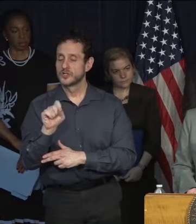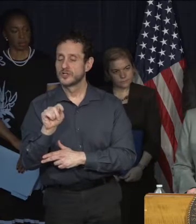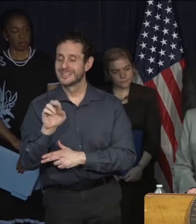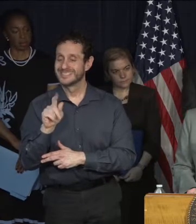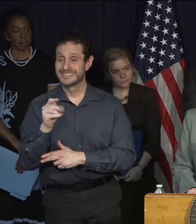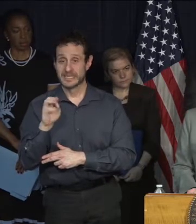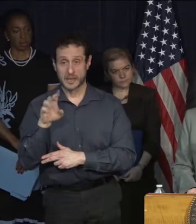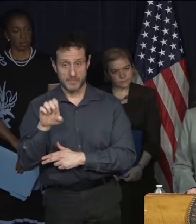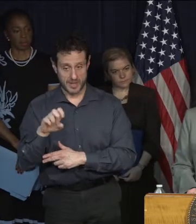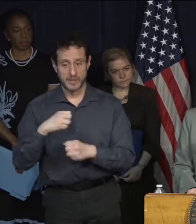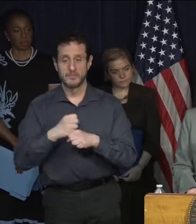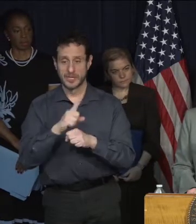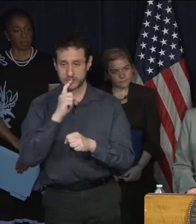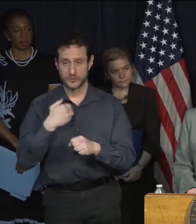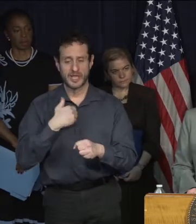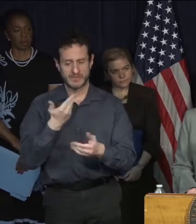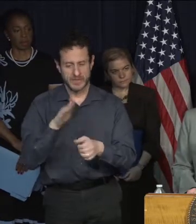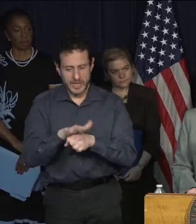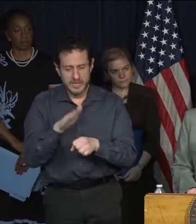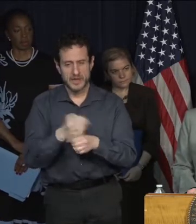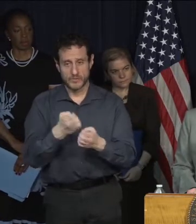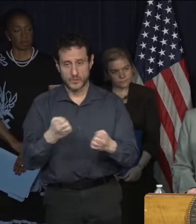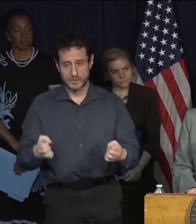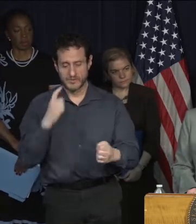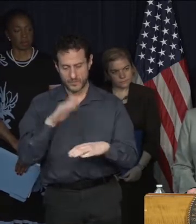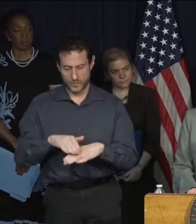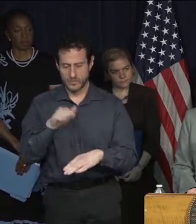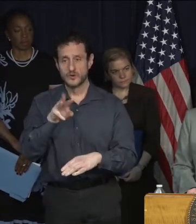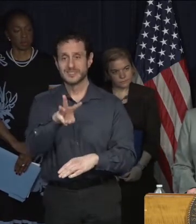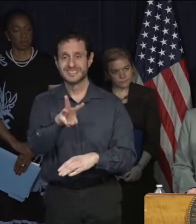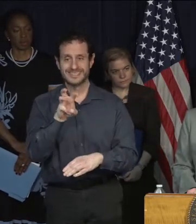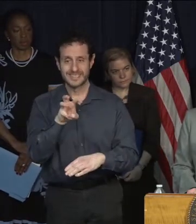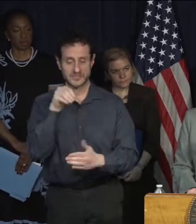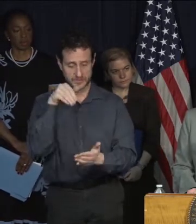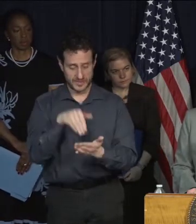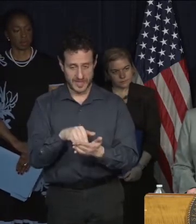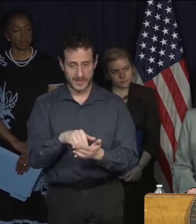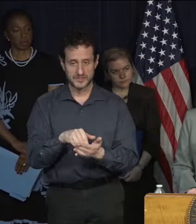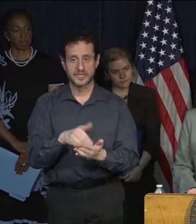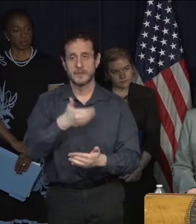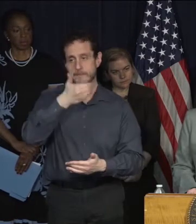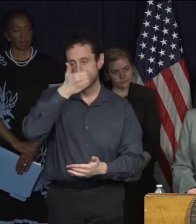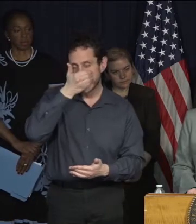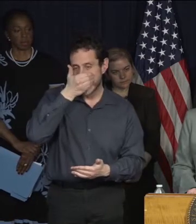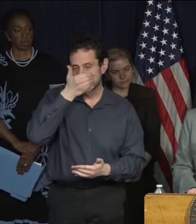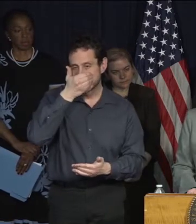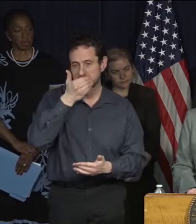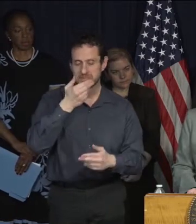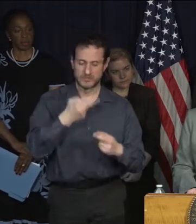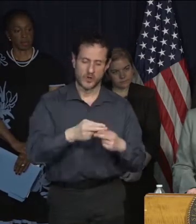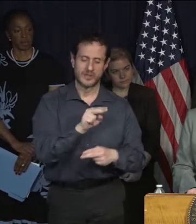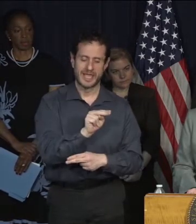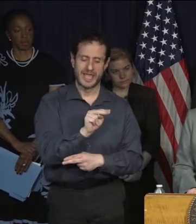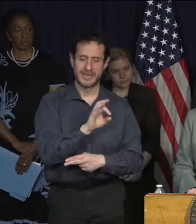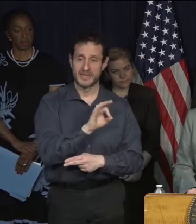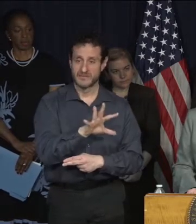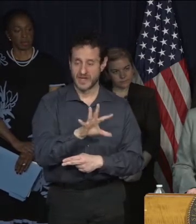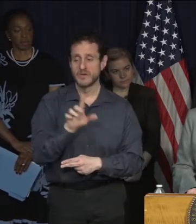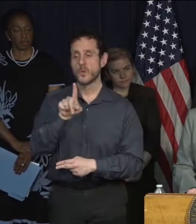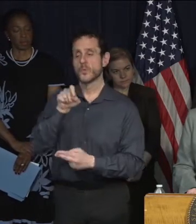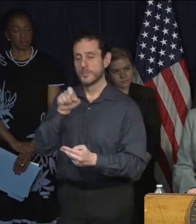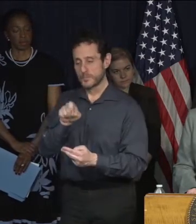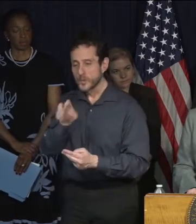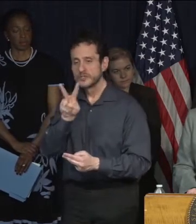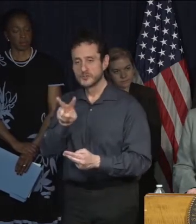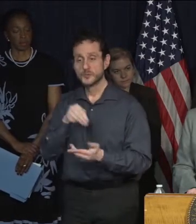full equip for over 600,000 N95 masks and 1.2 million gloves